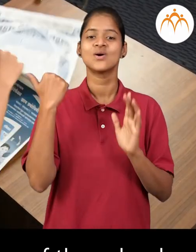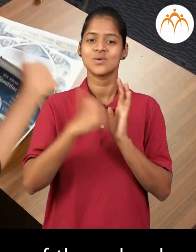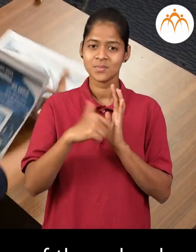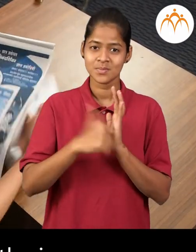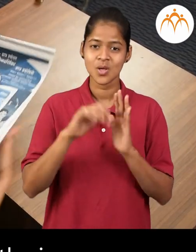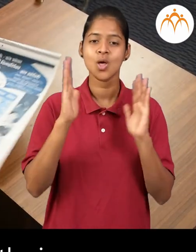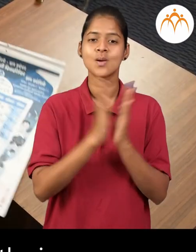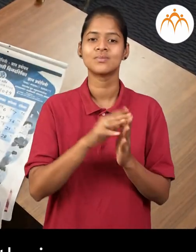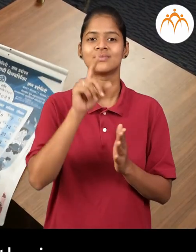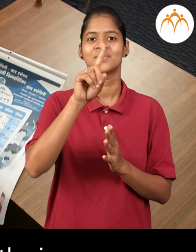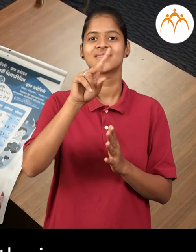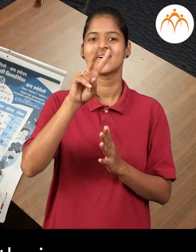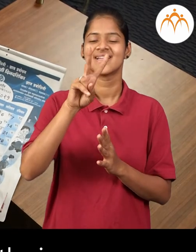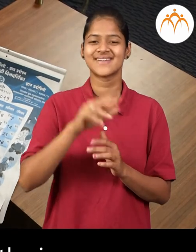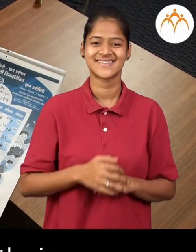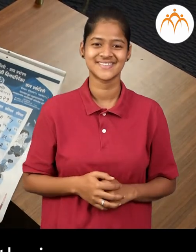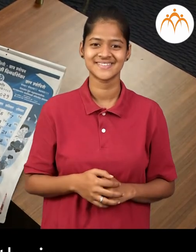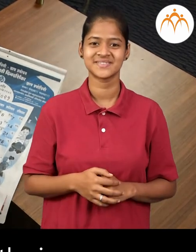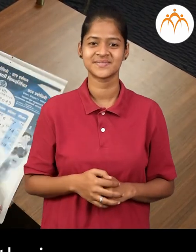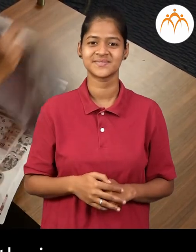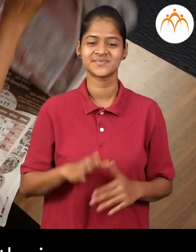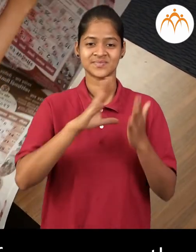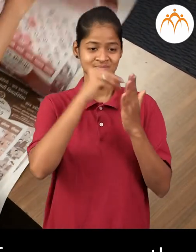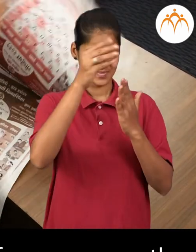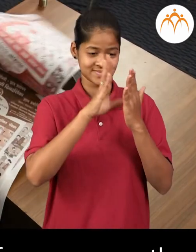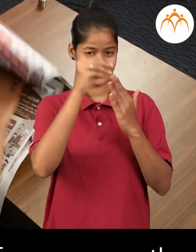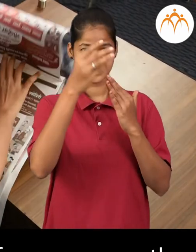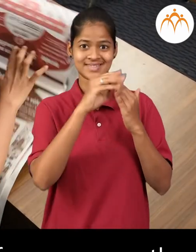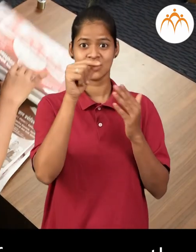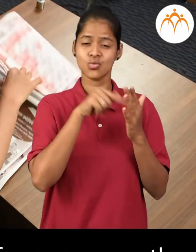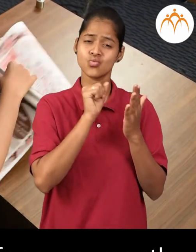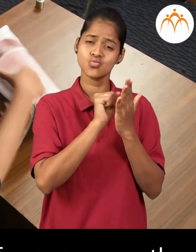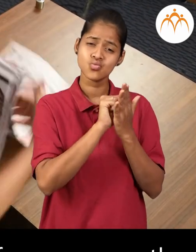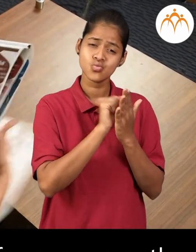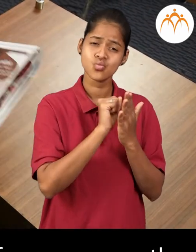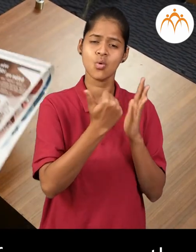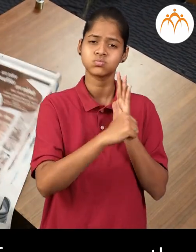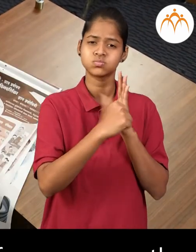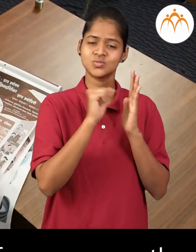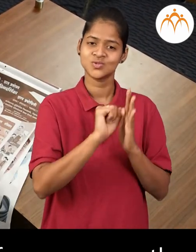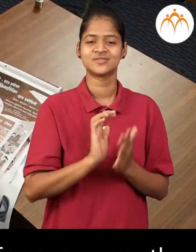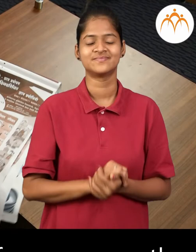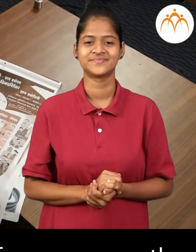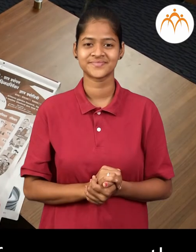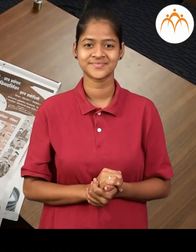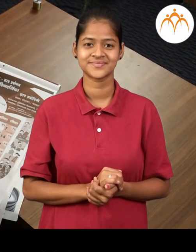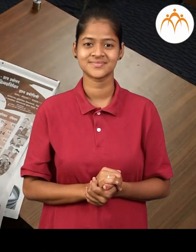There are 12 months in a year. There is a separate page for every month. Now,